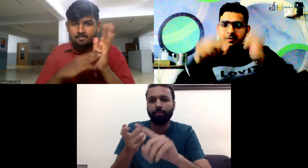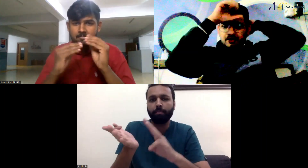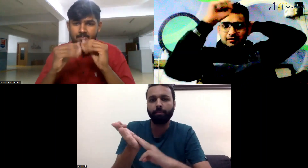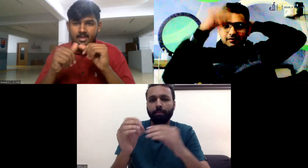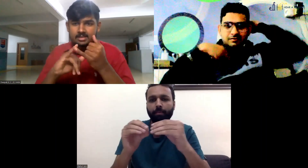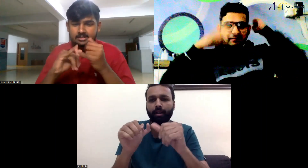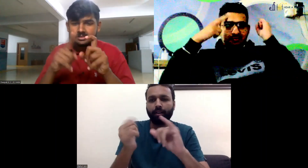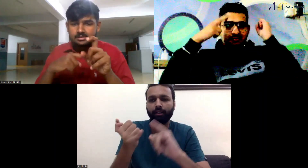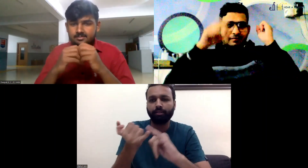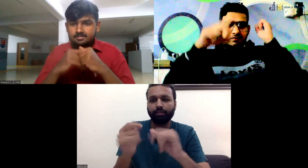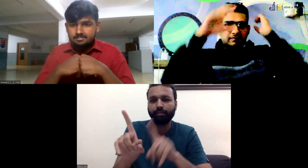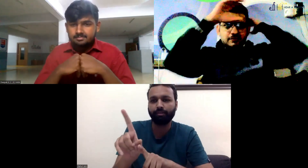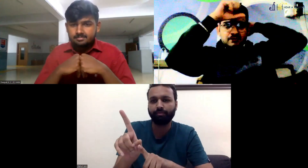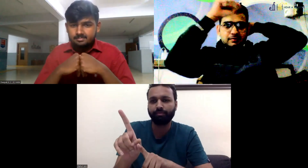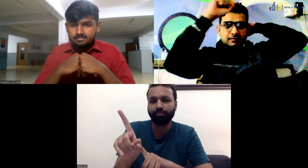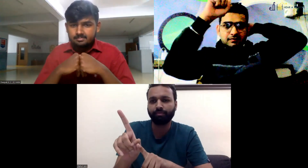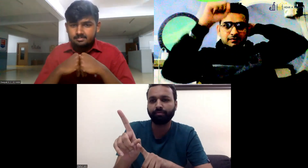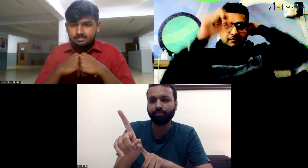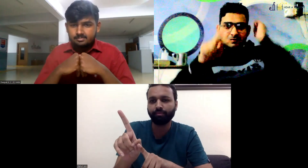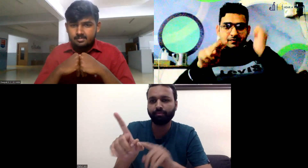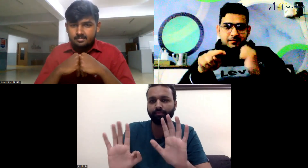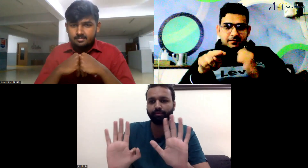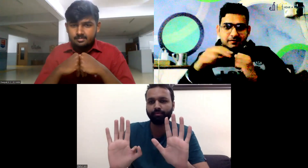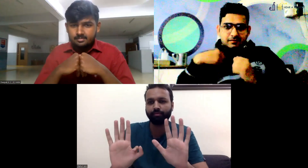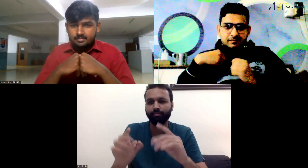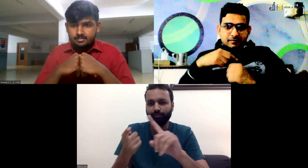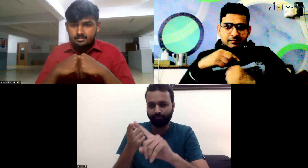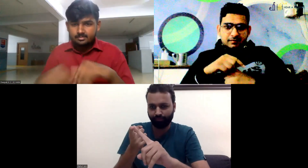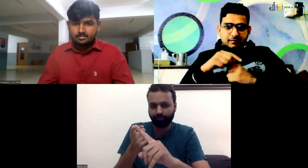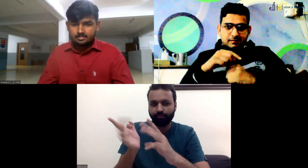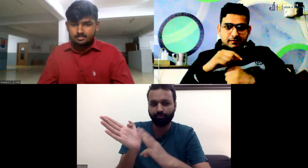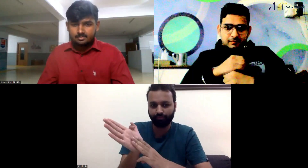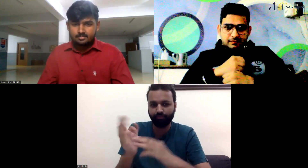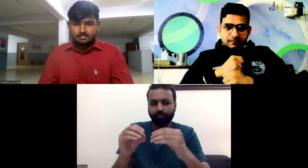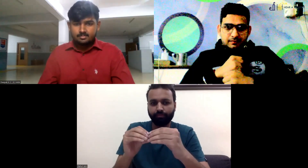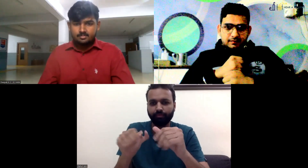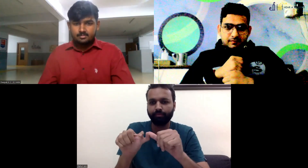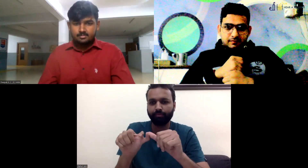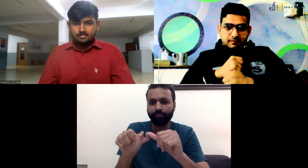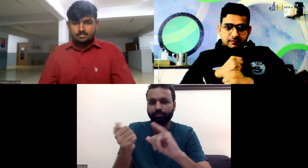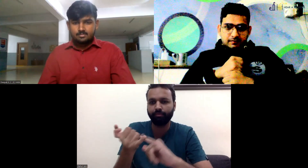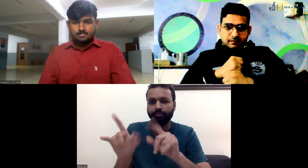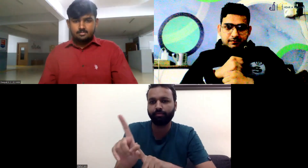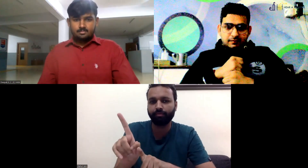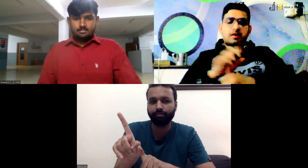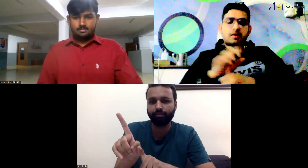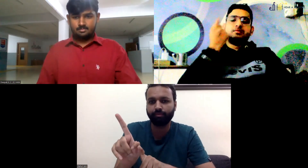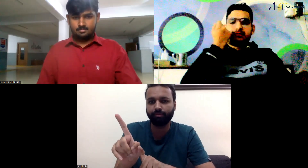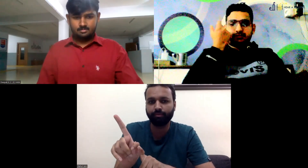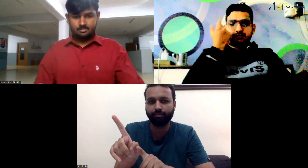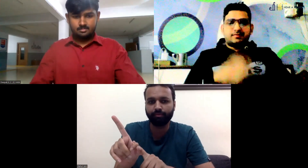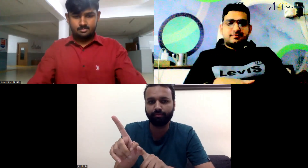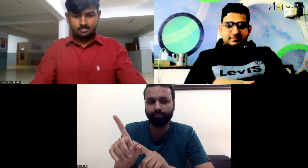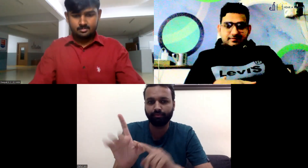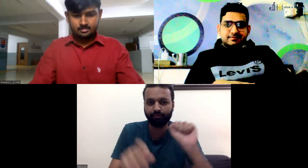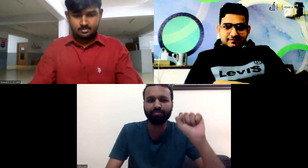and then you choose the M. Would that sign, please? It is the sign for embassy. Let me spell that out for you.